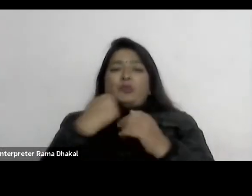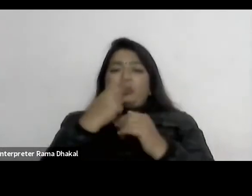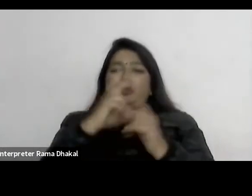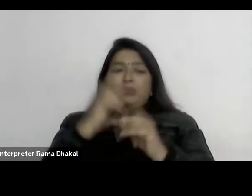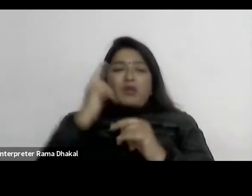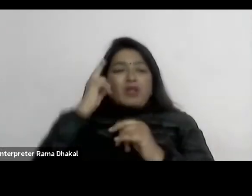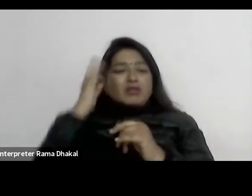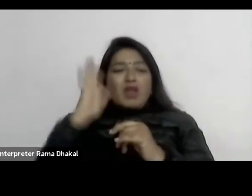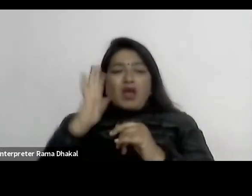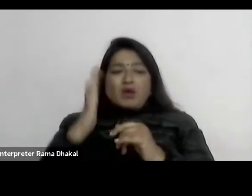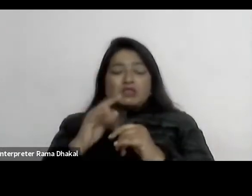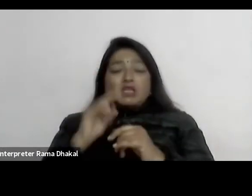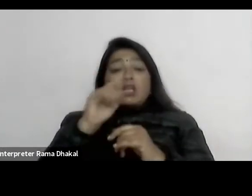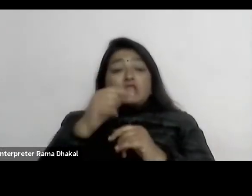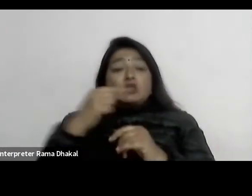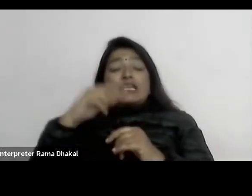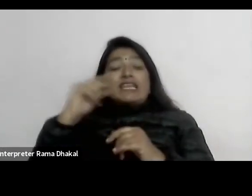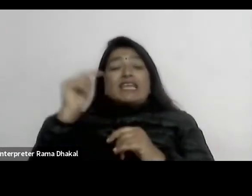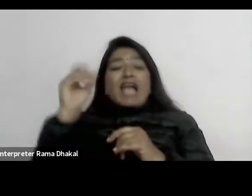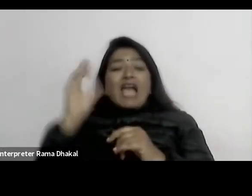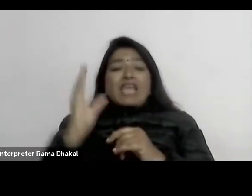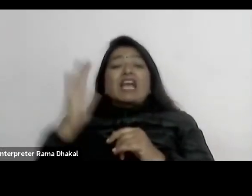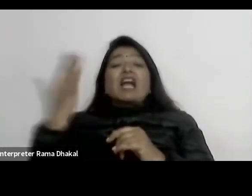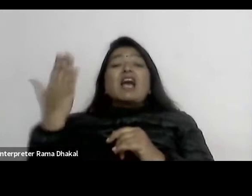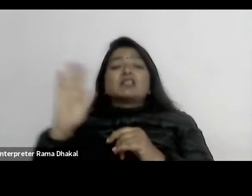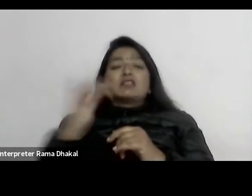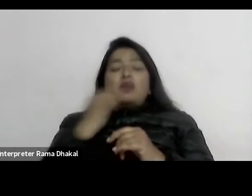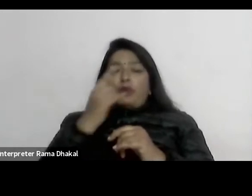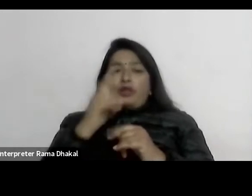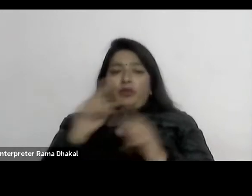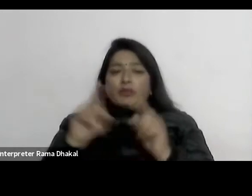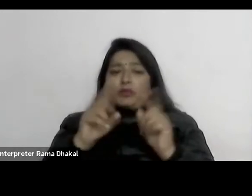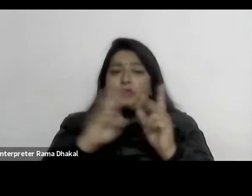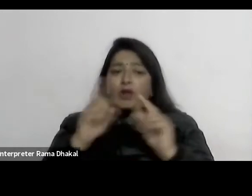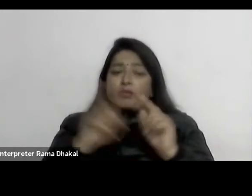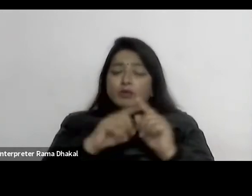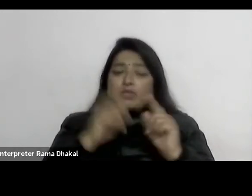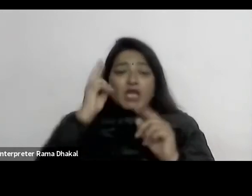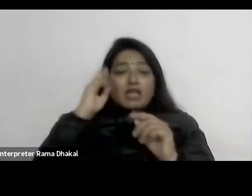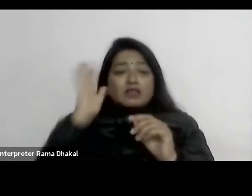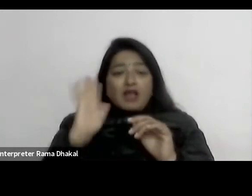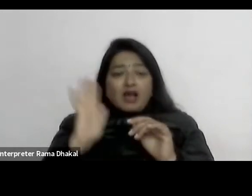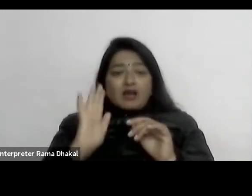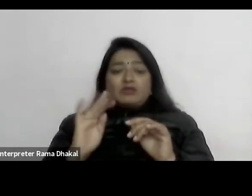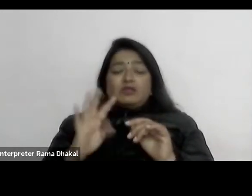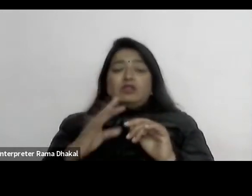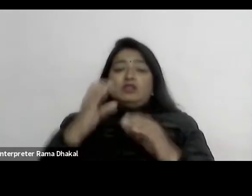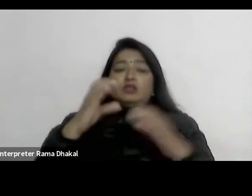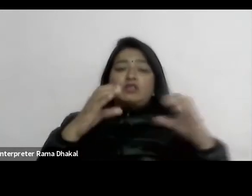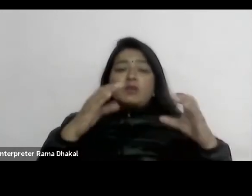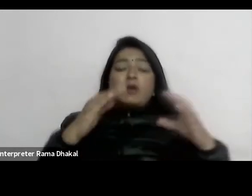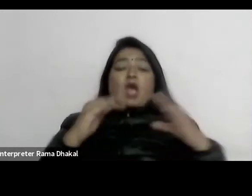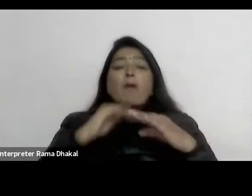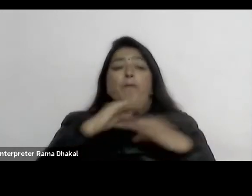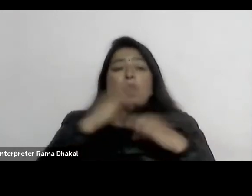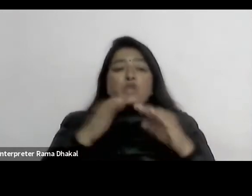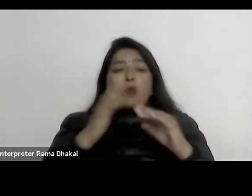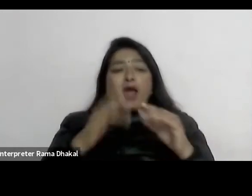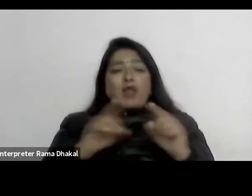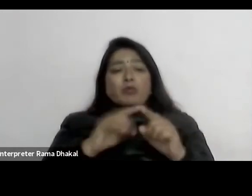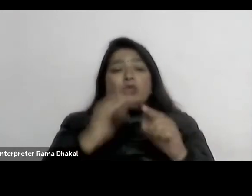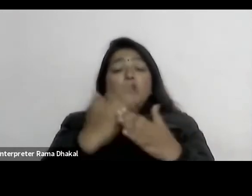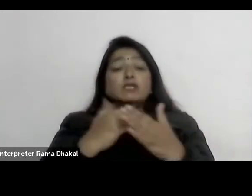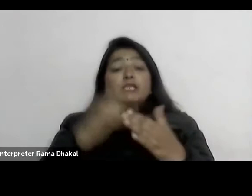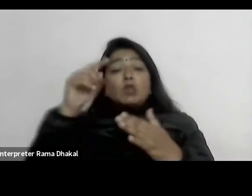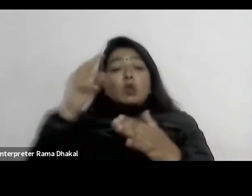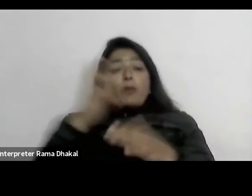remember agency and the fact that women are economic actors, productive members of their communities and families. This GR does not